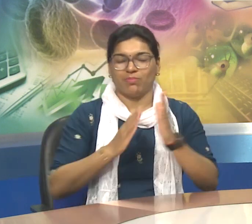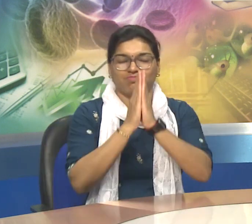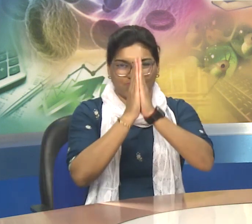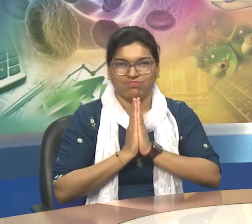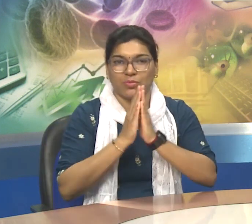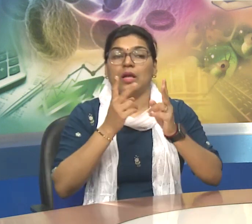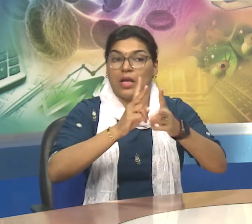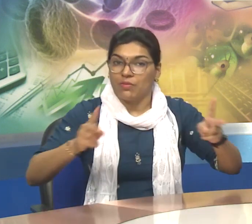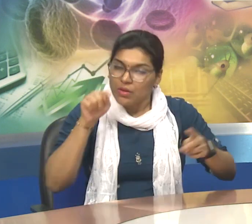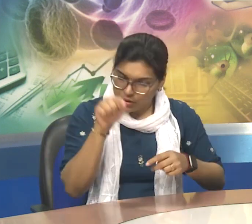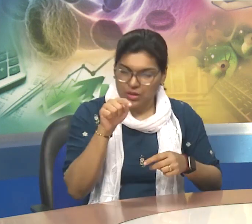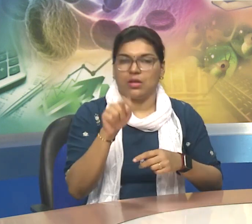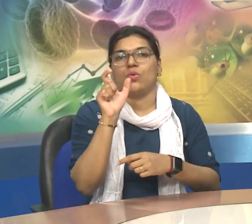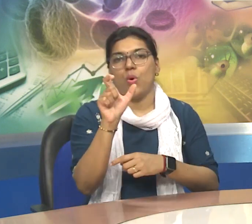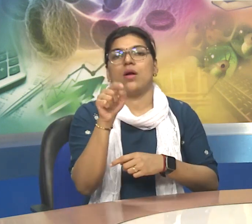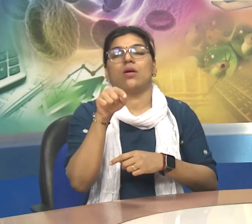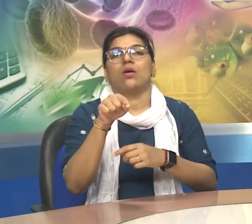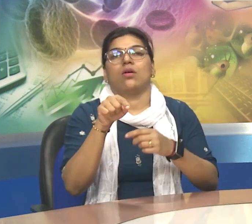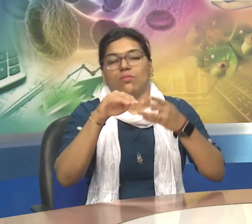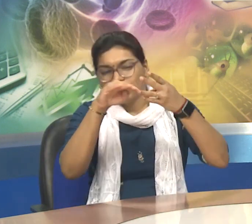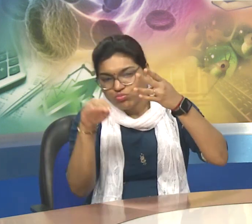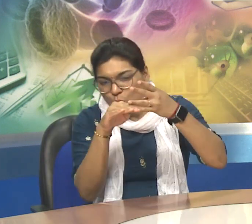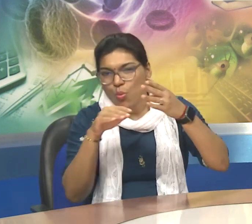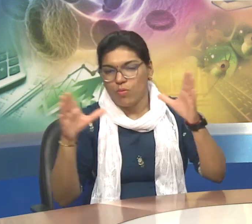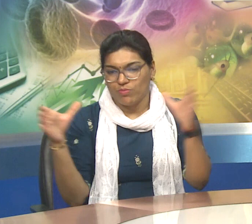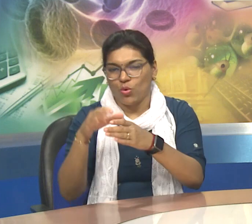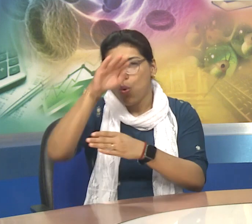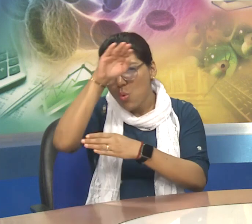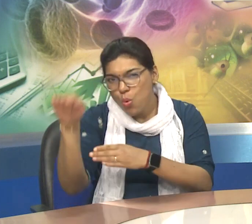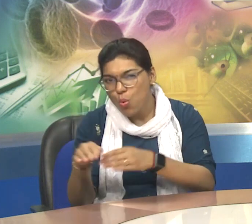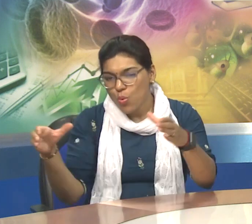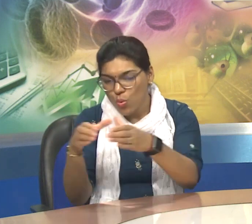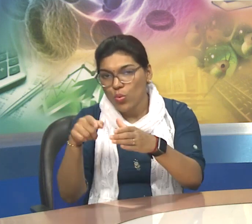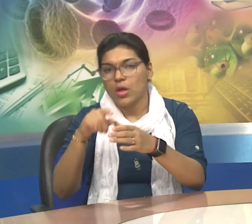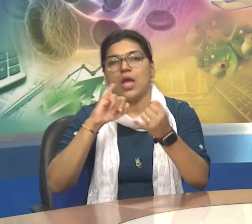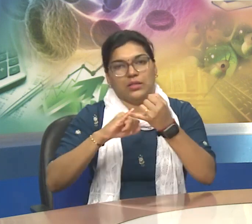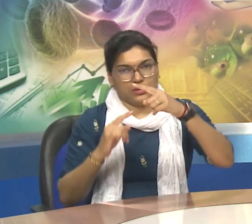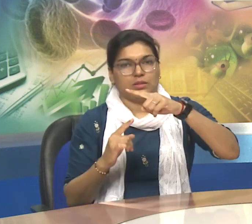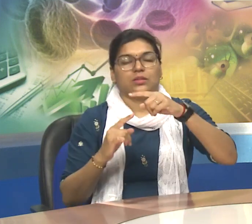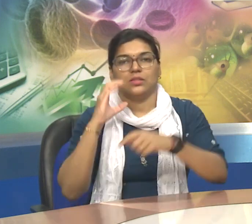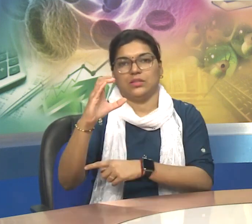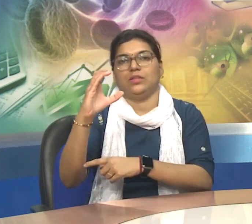They are categorized by people or government.